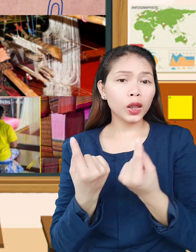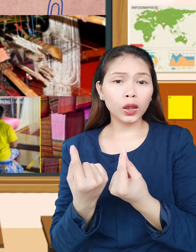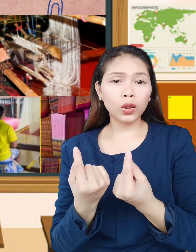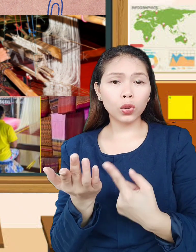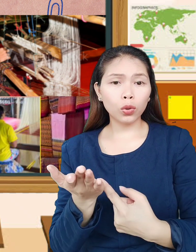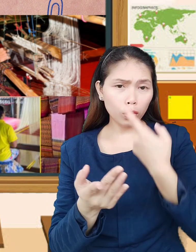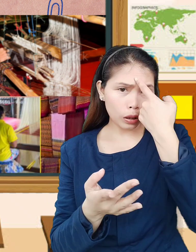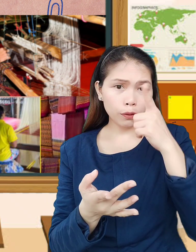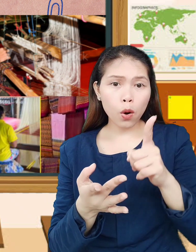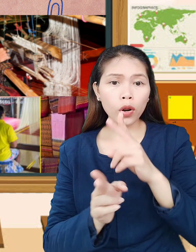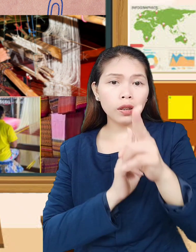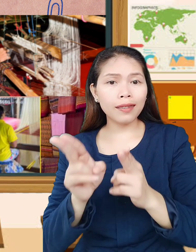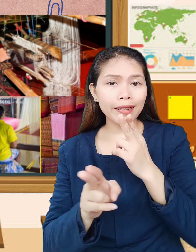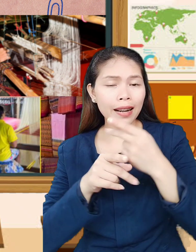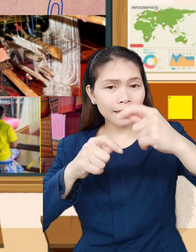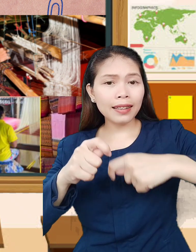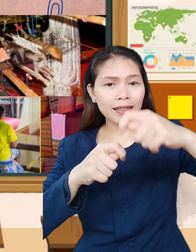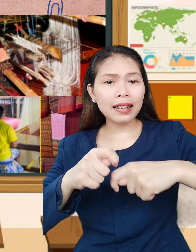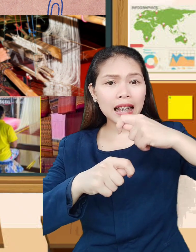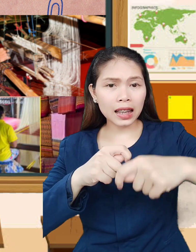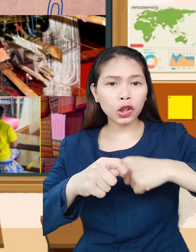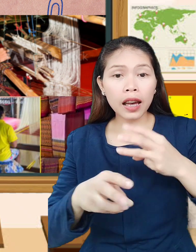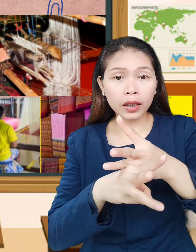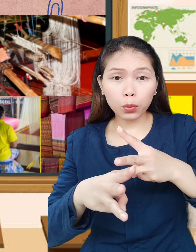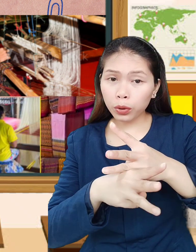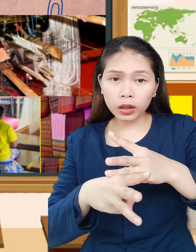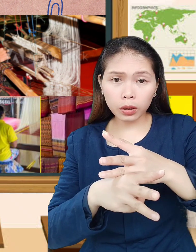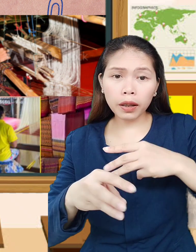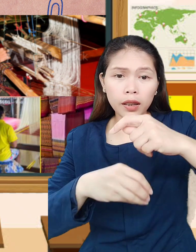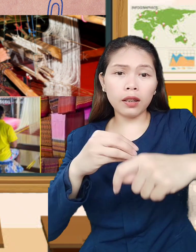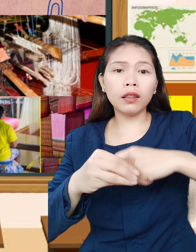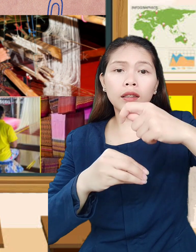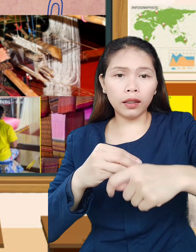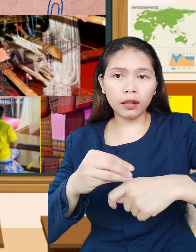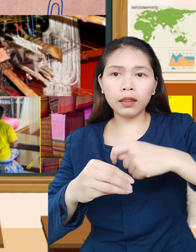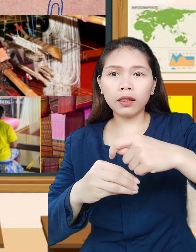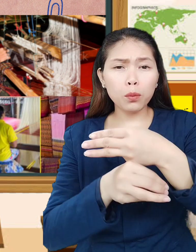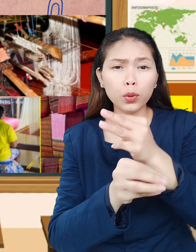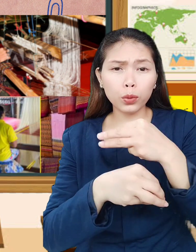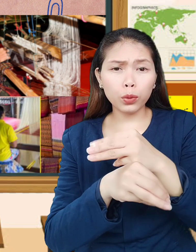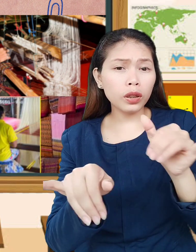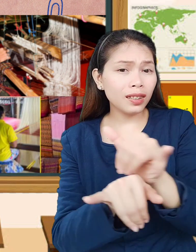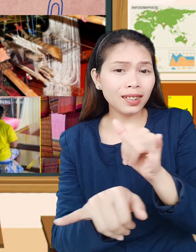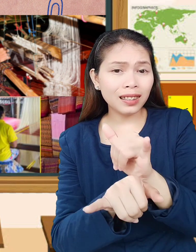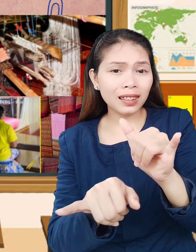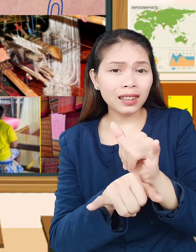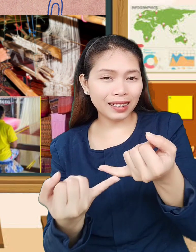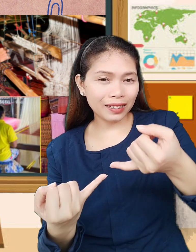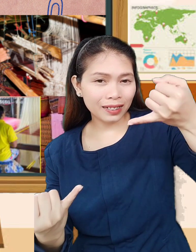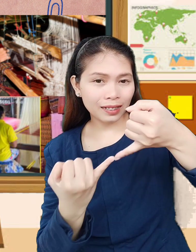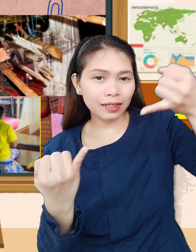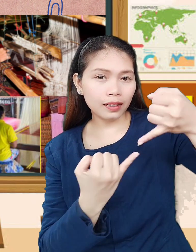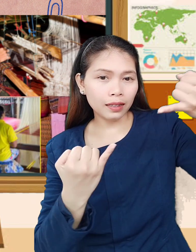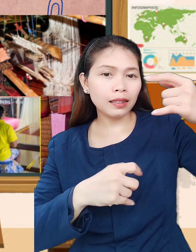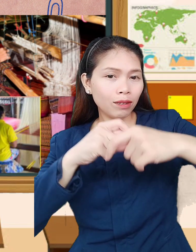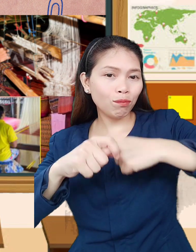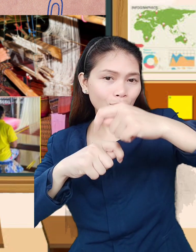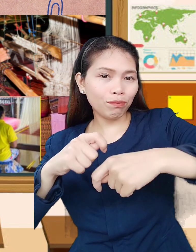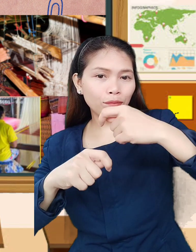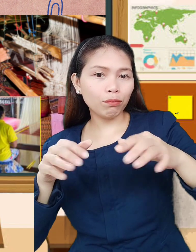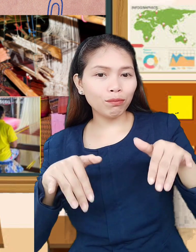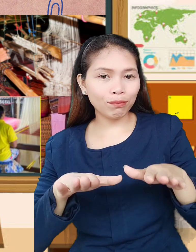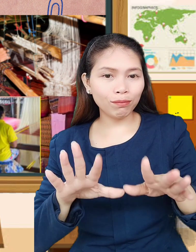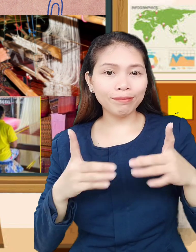and style. They do this by hand reeling threads onto a woven spindle to produce a